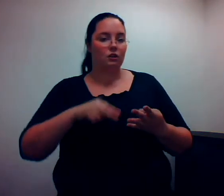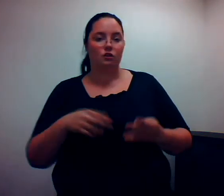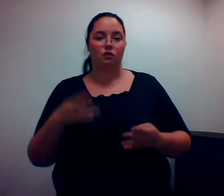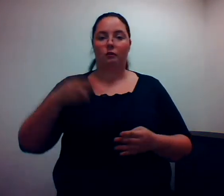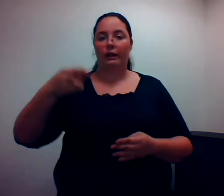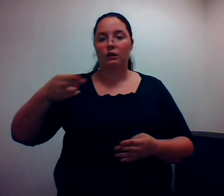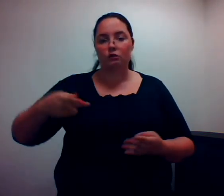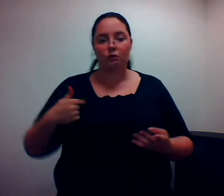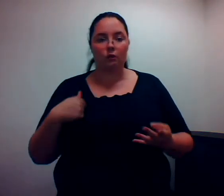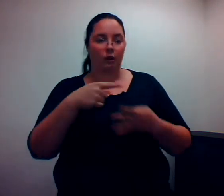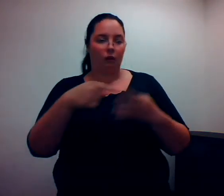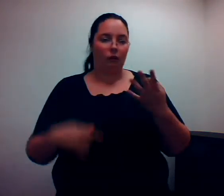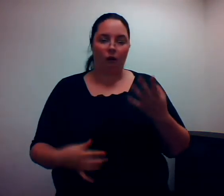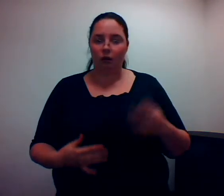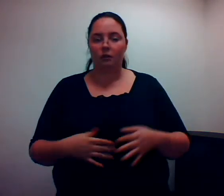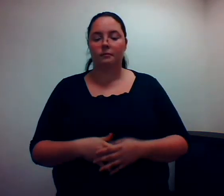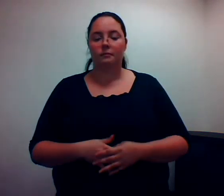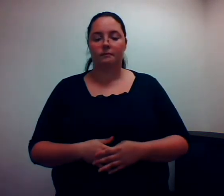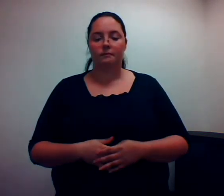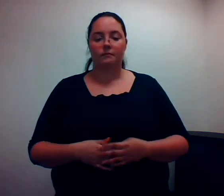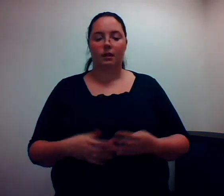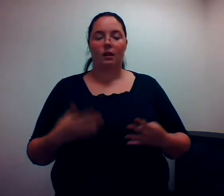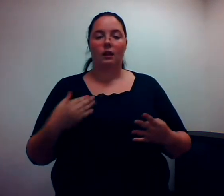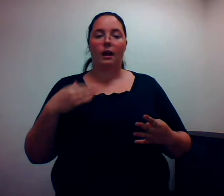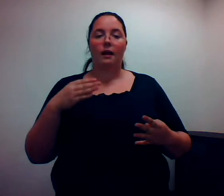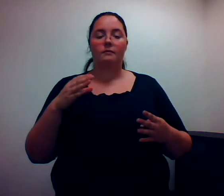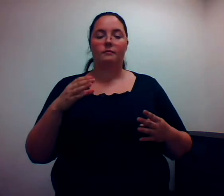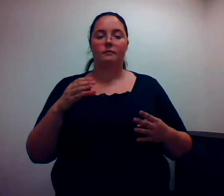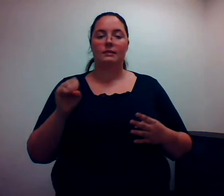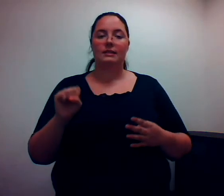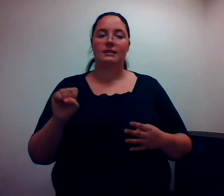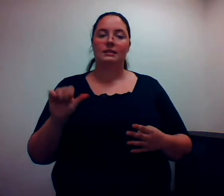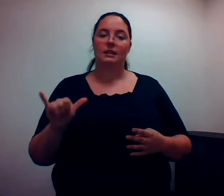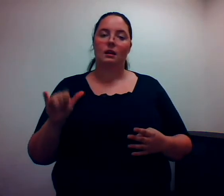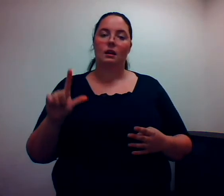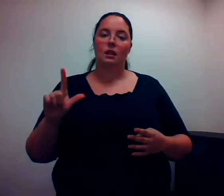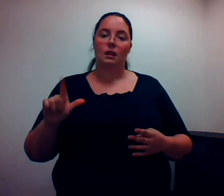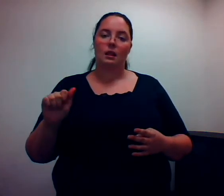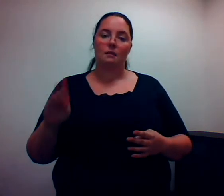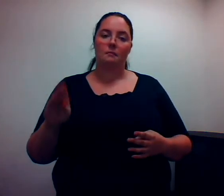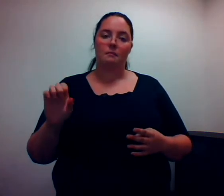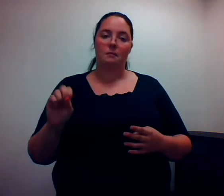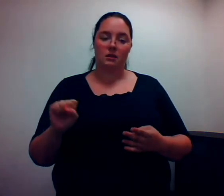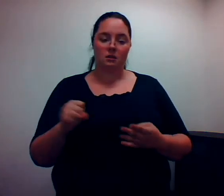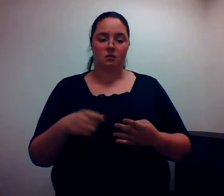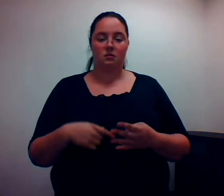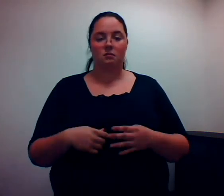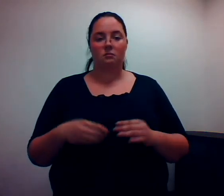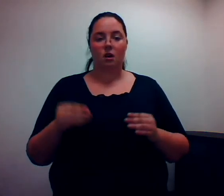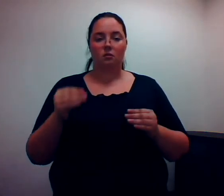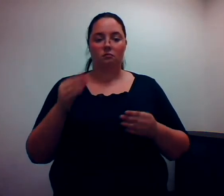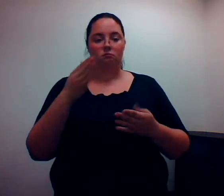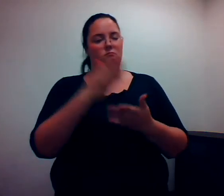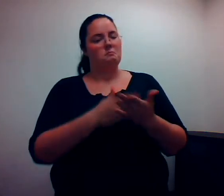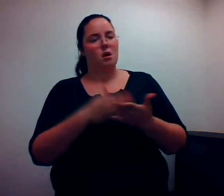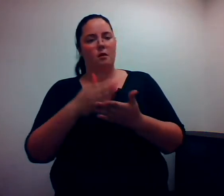course syllabus into those sections with equal amount of time devoted to each one, say 3 weeks for each section. And then I have a